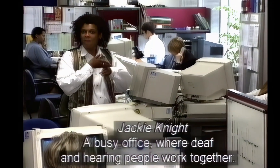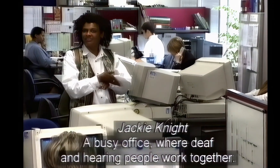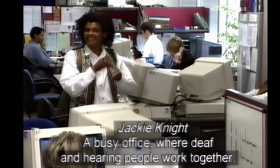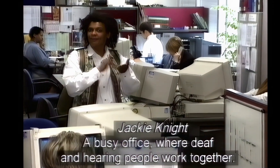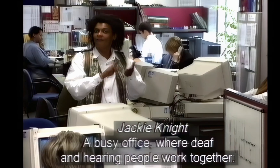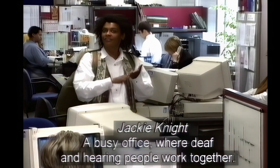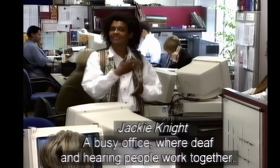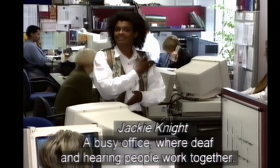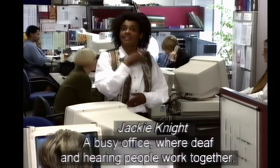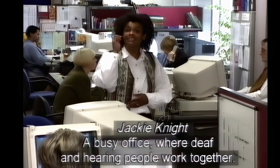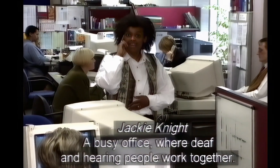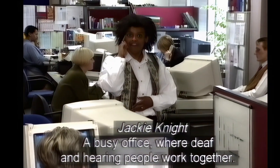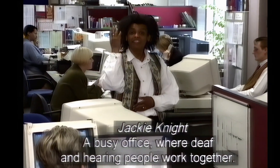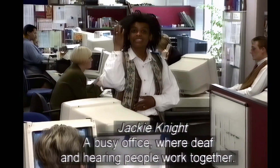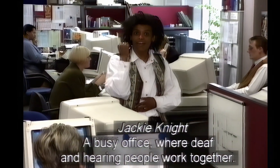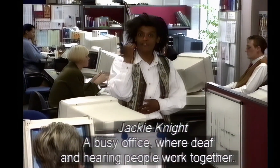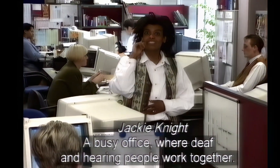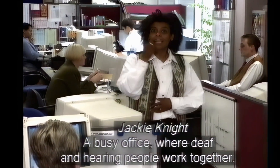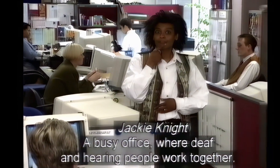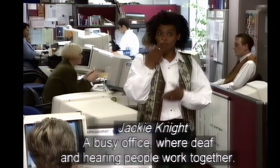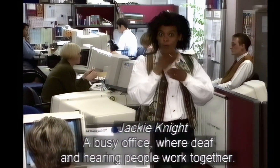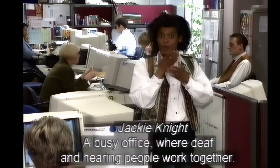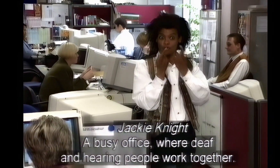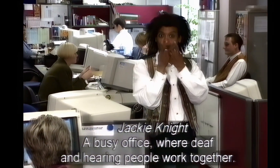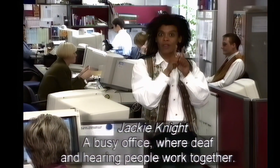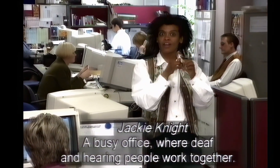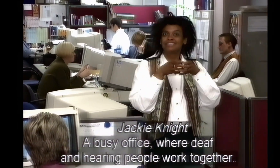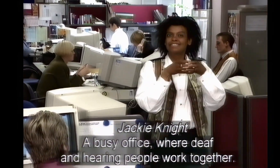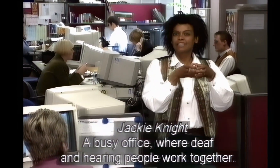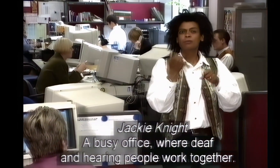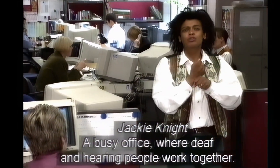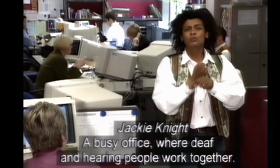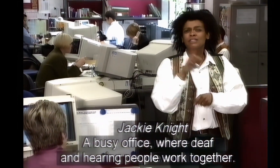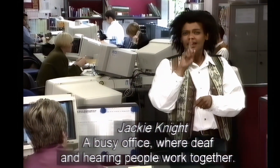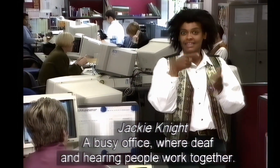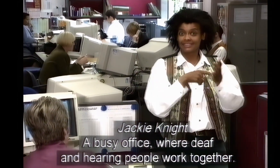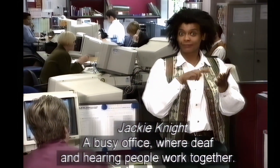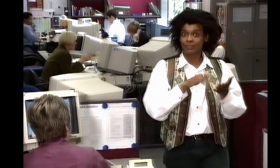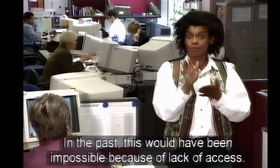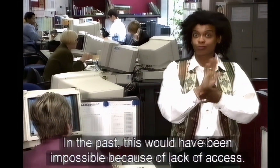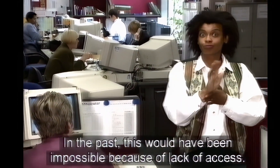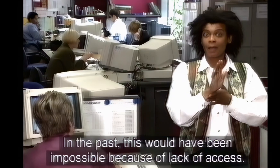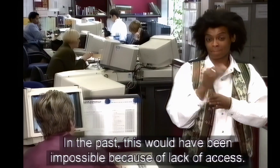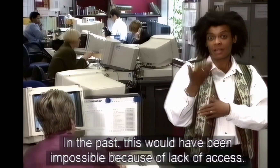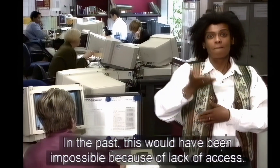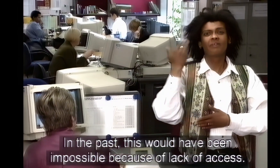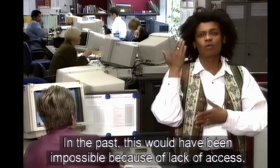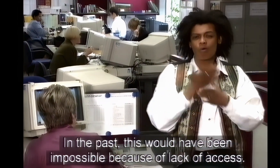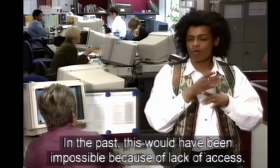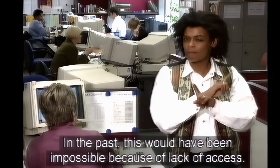A busy office where deaf and hearing people all work together as a team producing television programmes. In the past, this would have